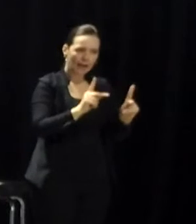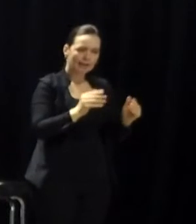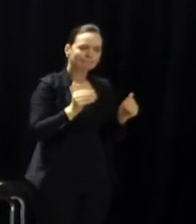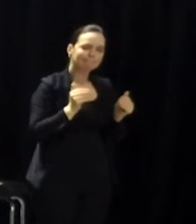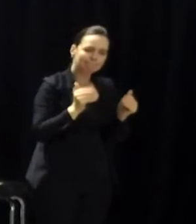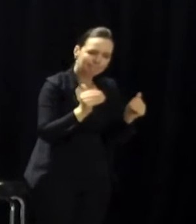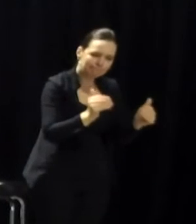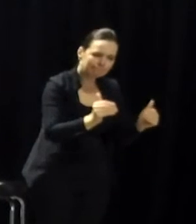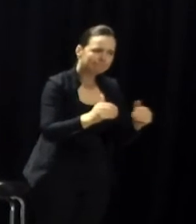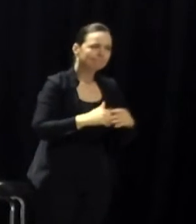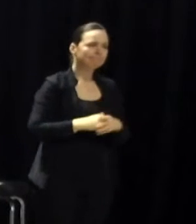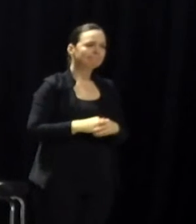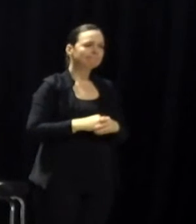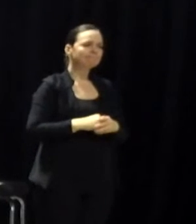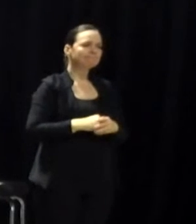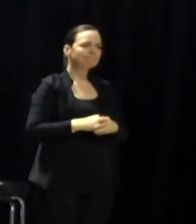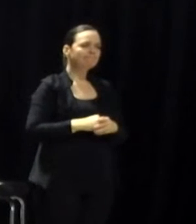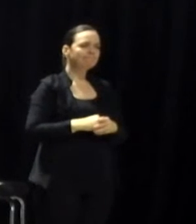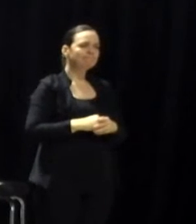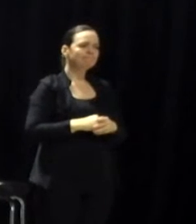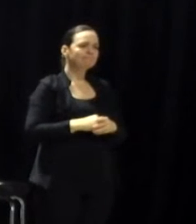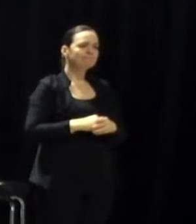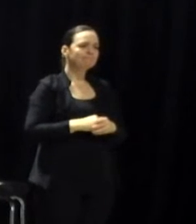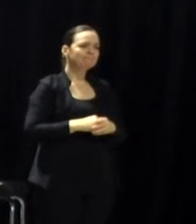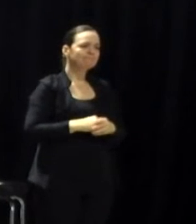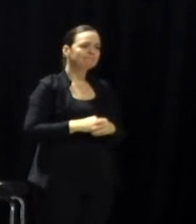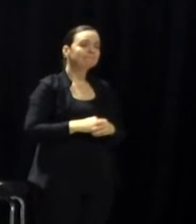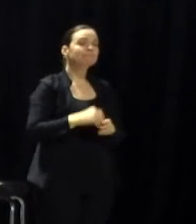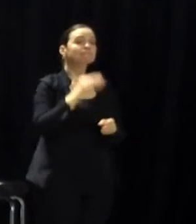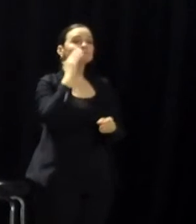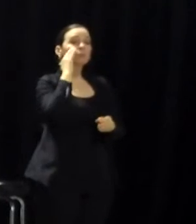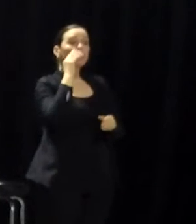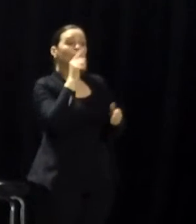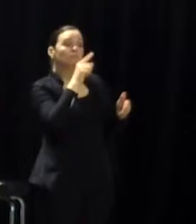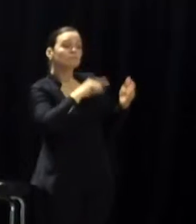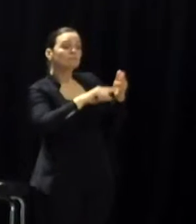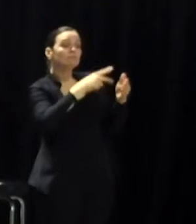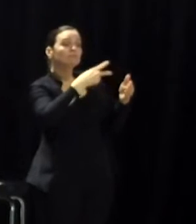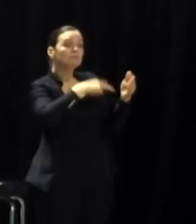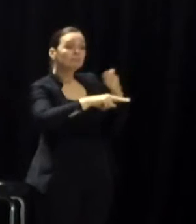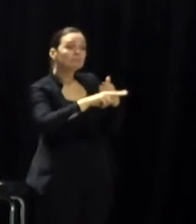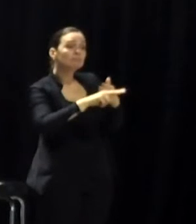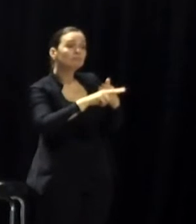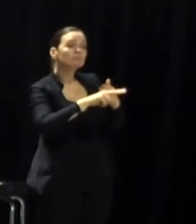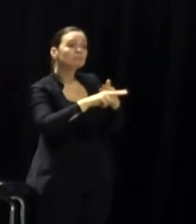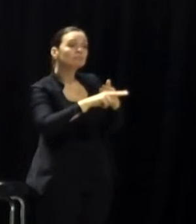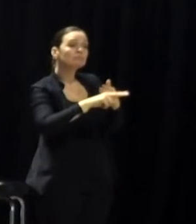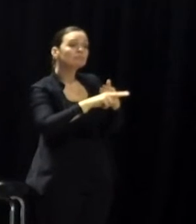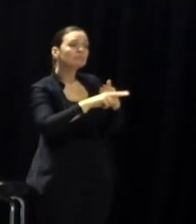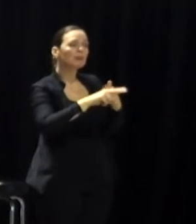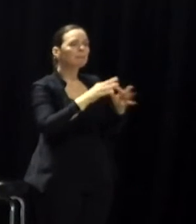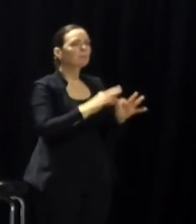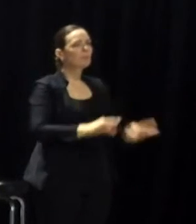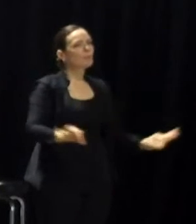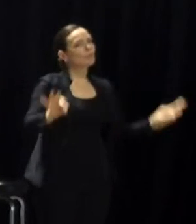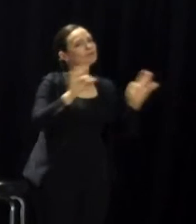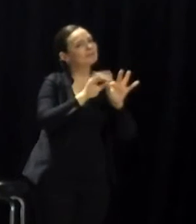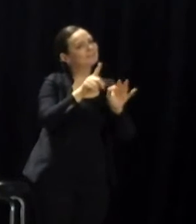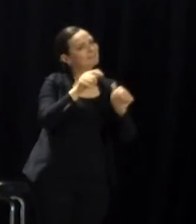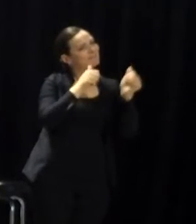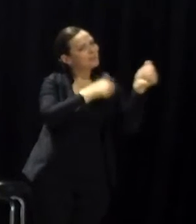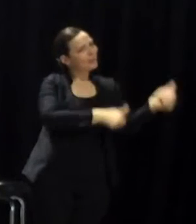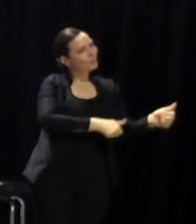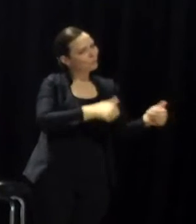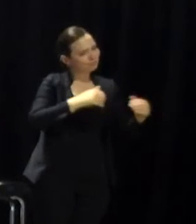do what you got to do, but distance, avoid the gatherings. We'll get things going in the right direction